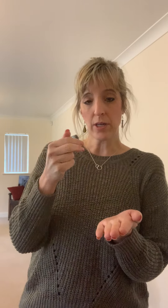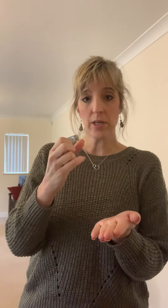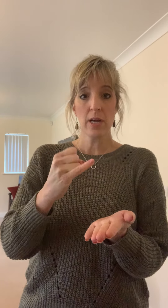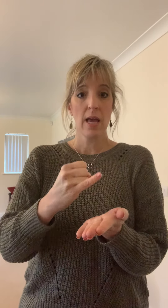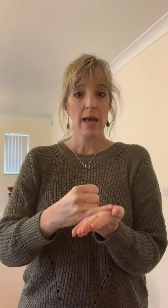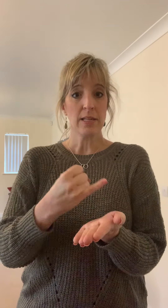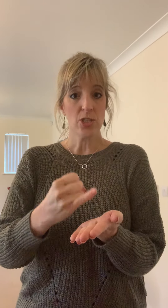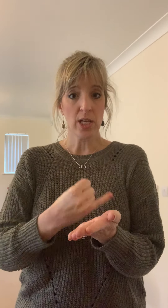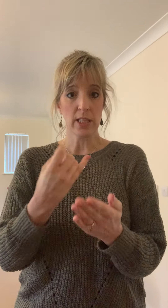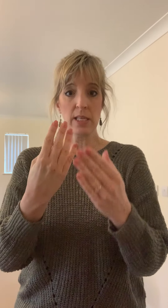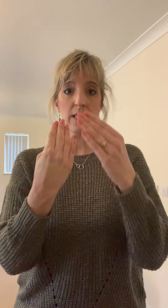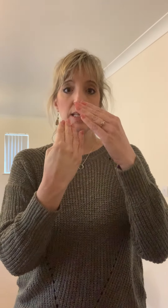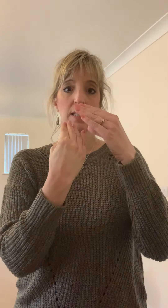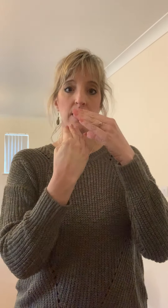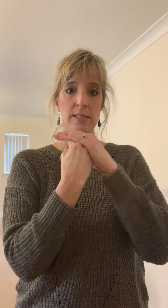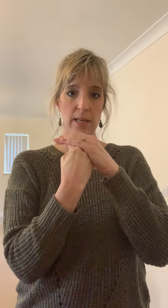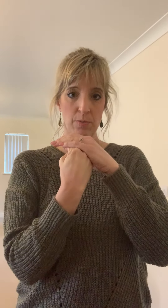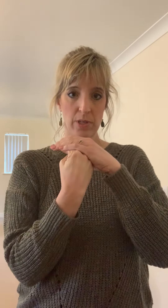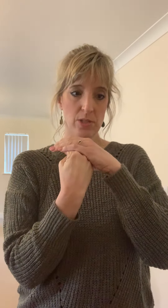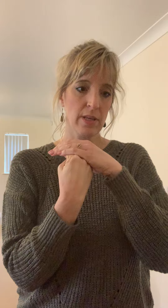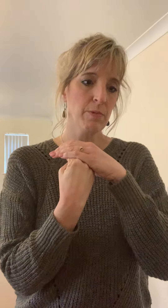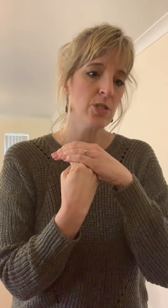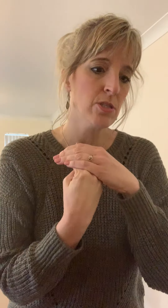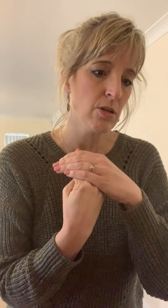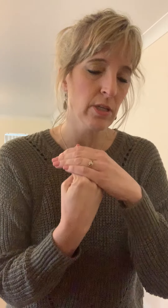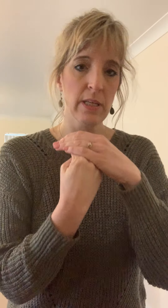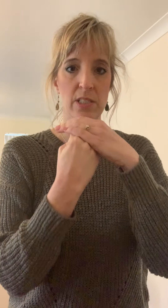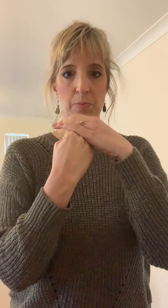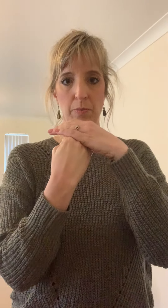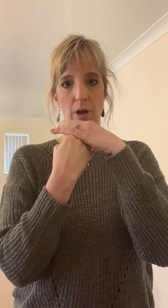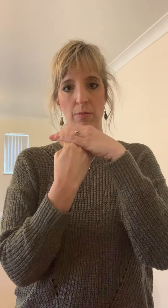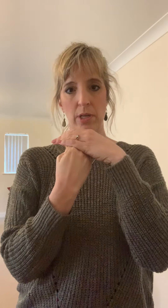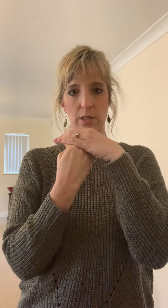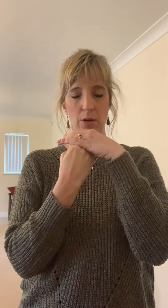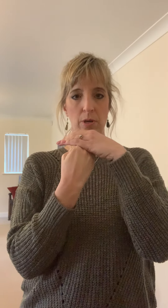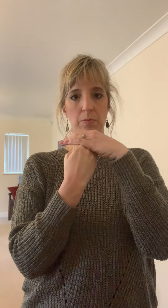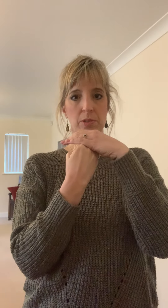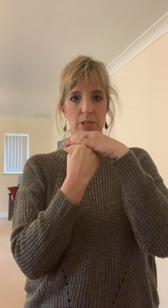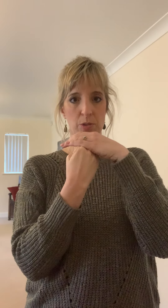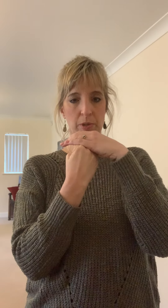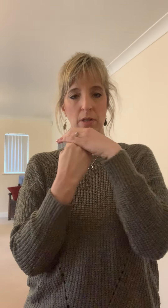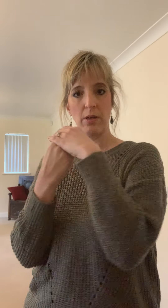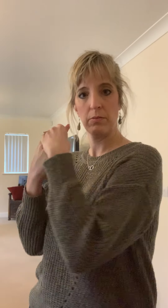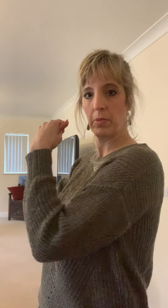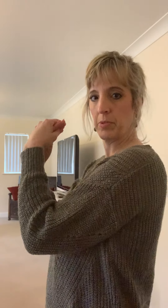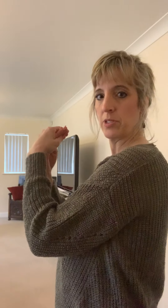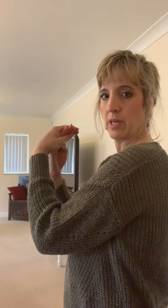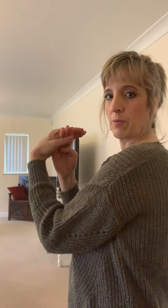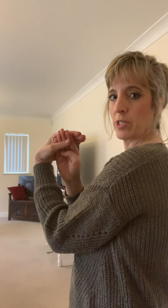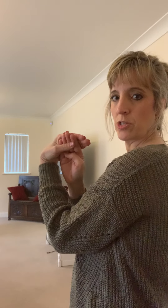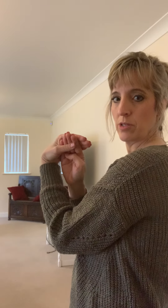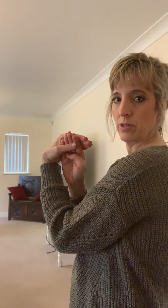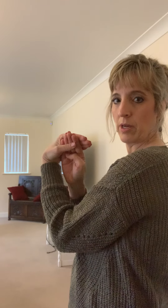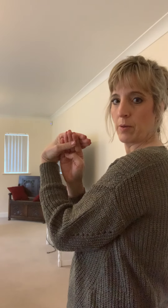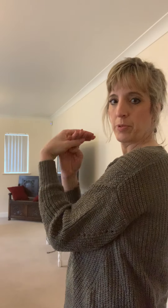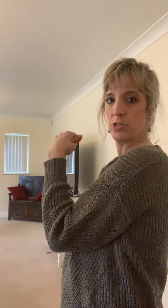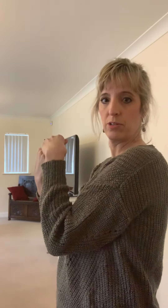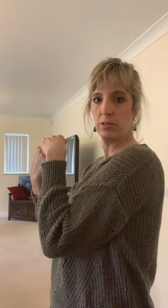butter and jelly sandwich. Sandwich is on our list, but we already know it, so I just put it on there. Remember sandwich? You kind of put your